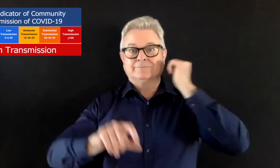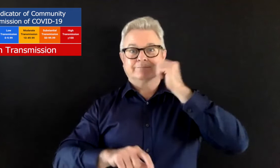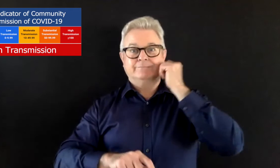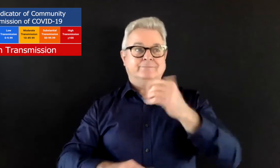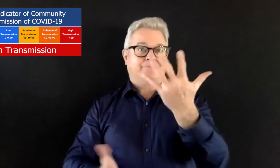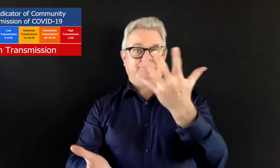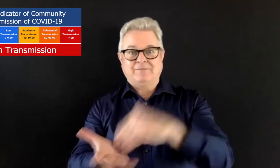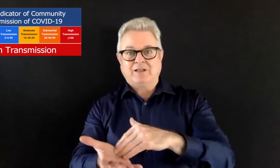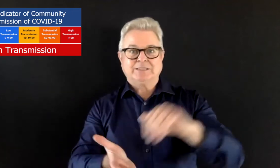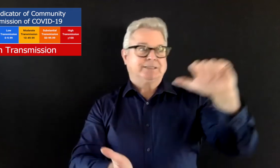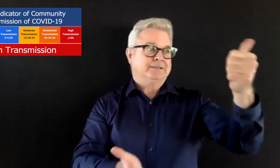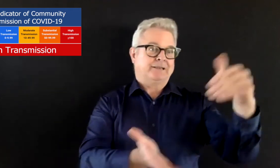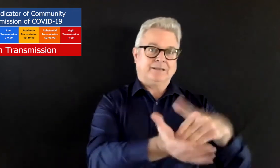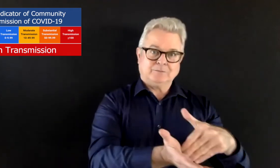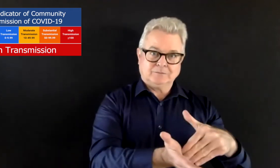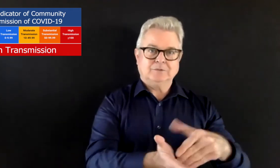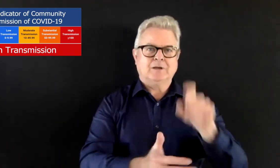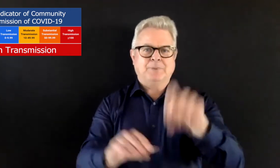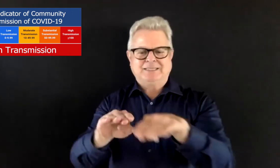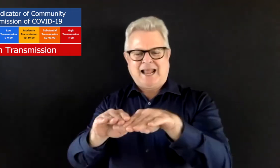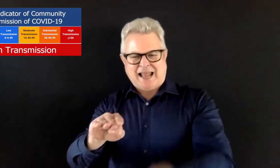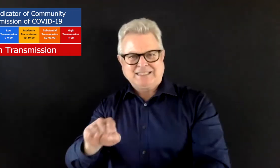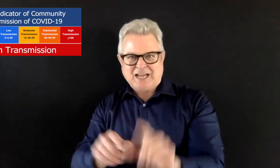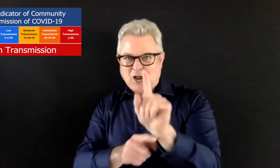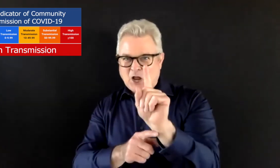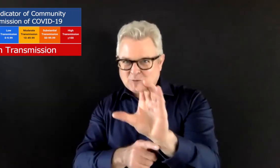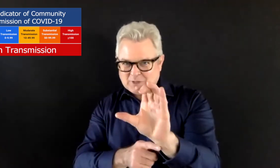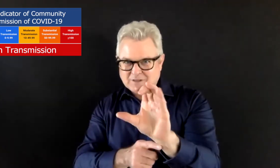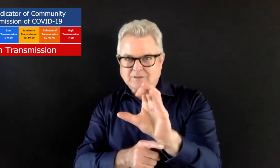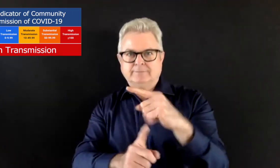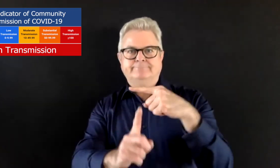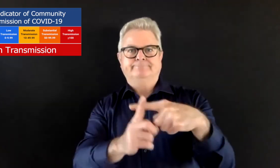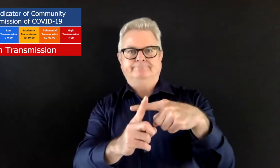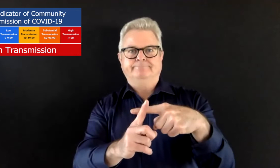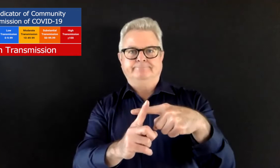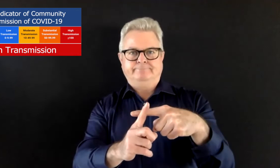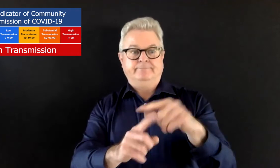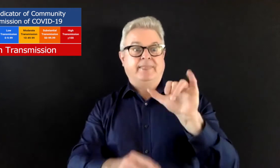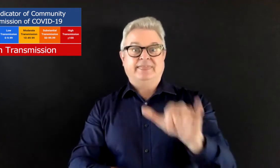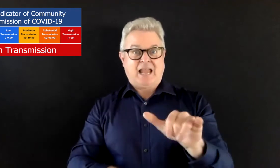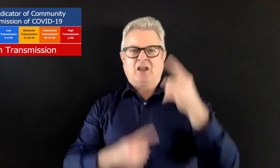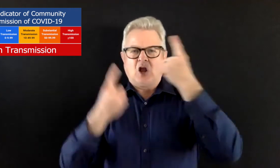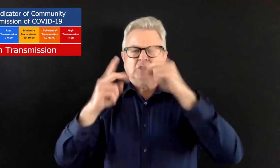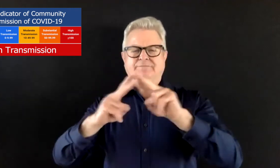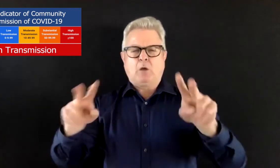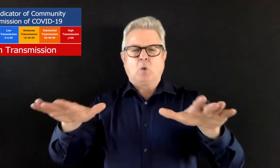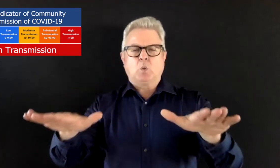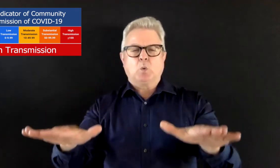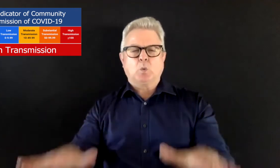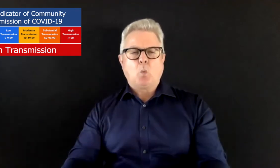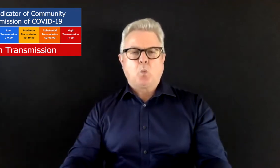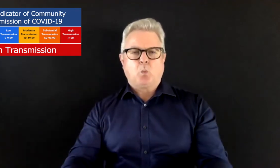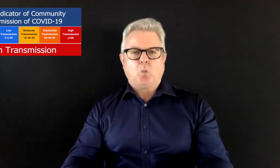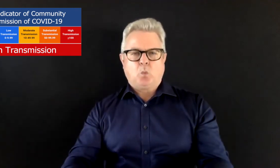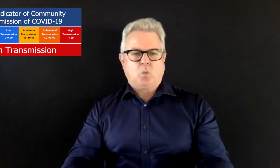So on a daily testing, say 5,000 or 10,000, it has to be less than 100 positivity rate per